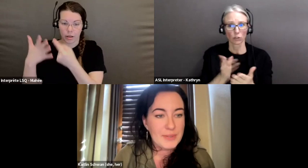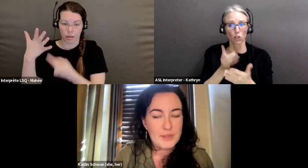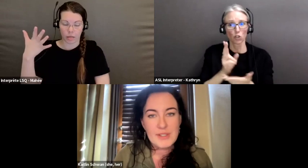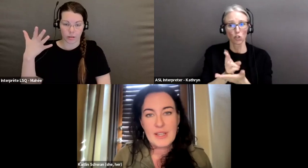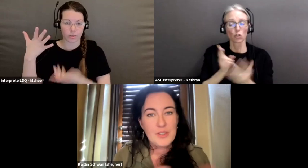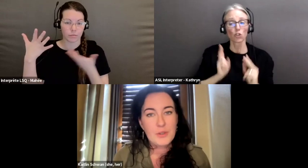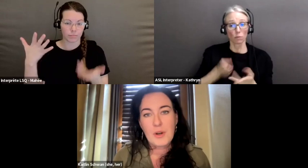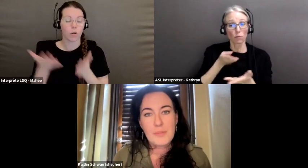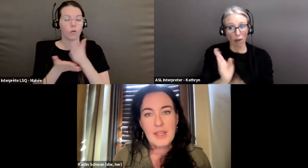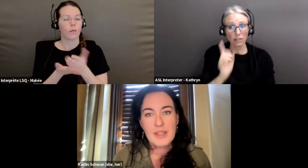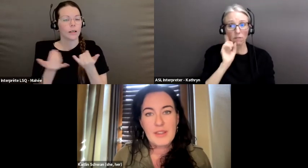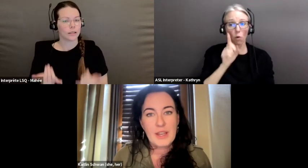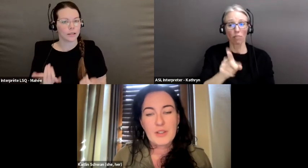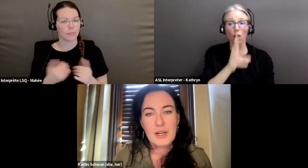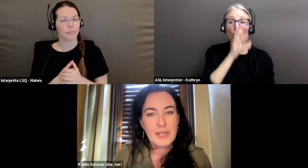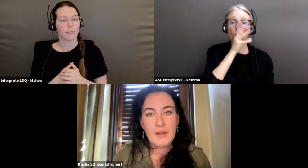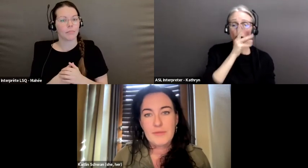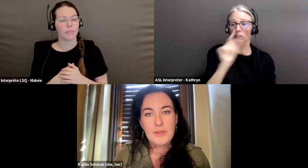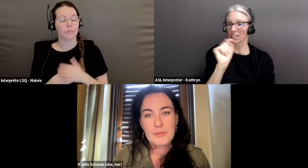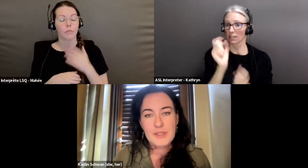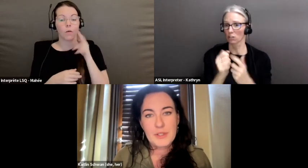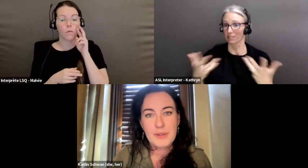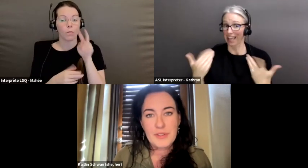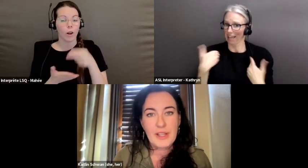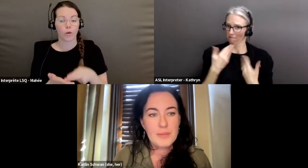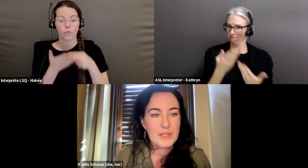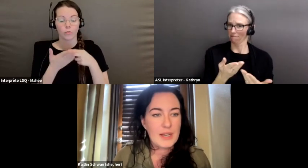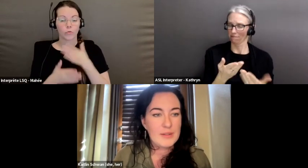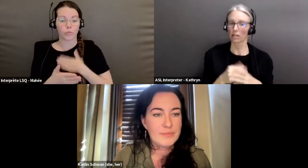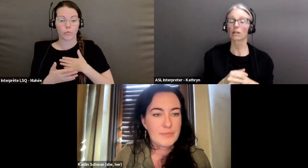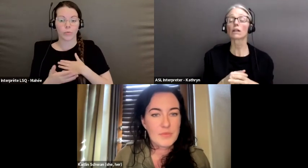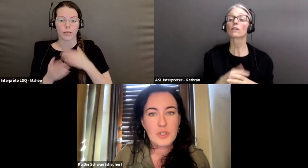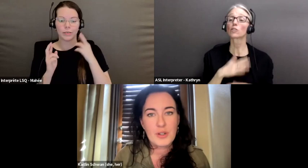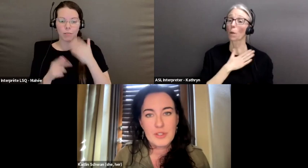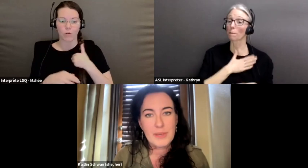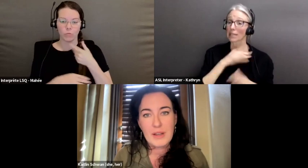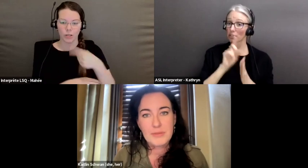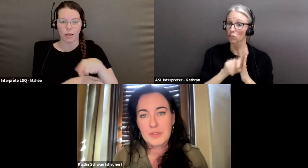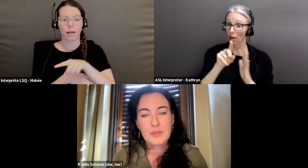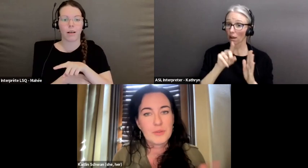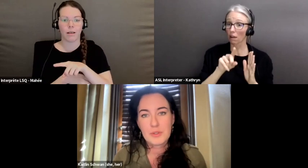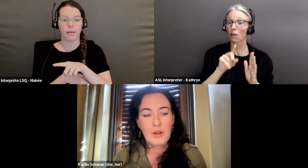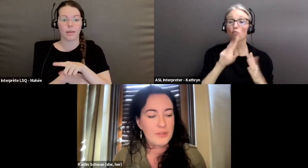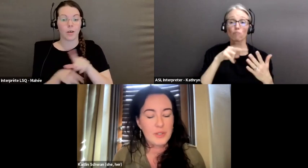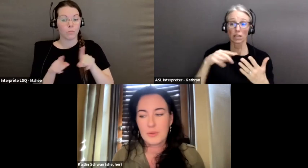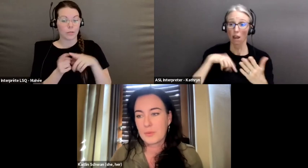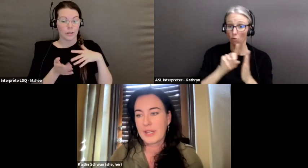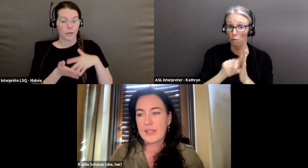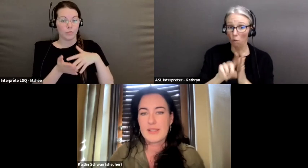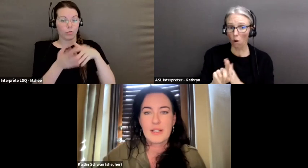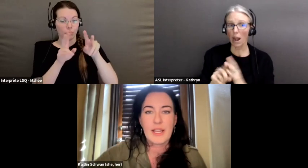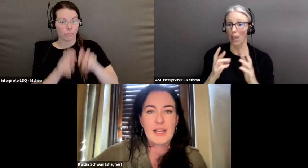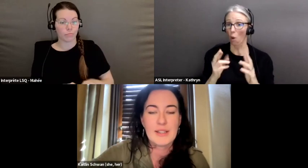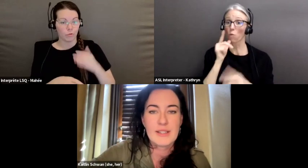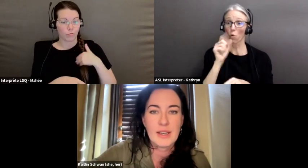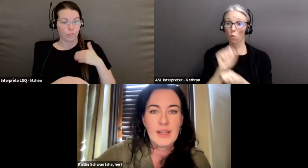those resources. I do hope that they are incredibly helpful. The research we've developed should also be helpful to all of you who are working in